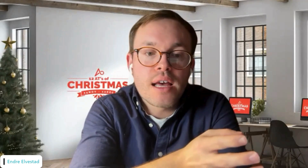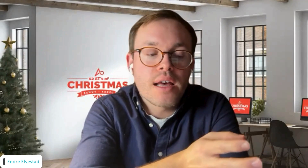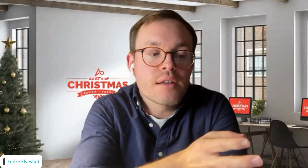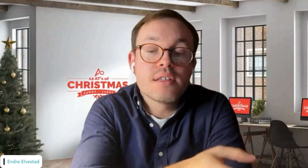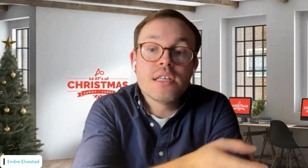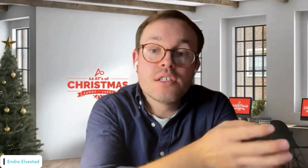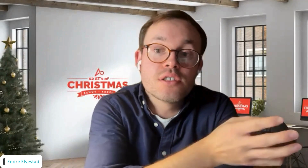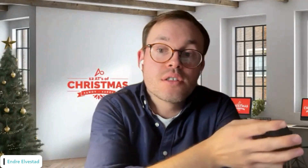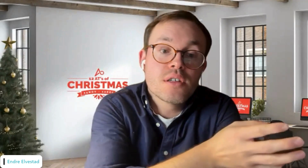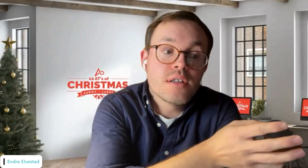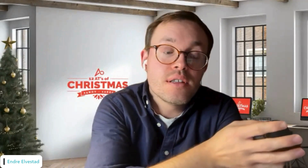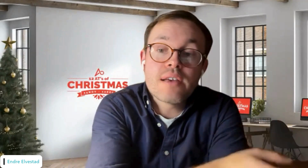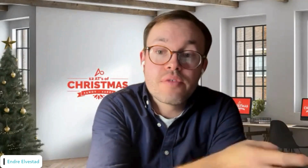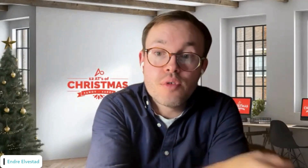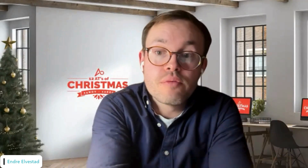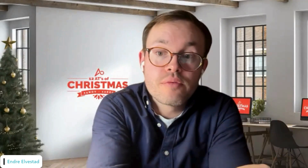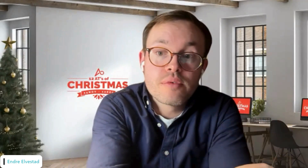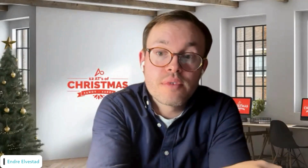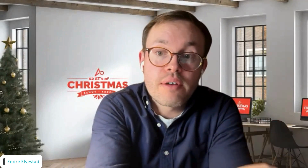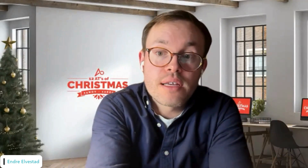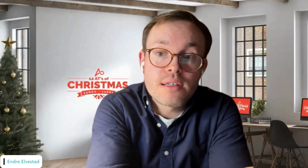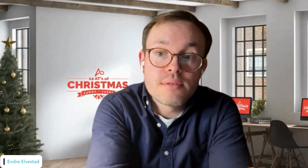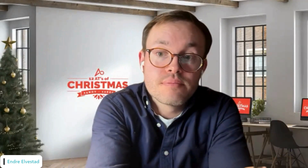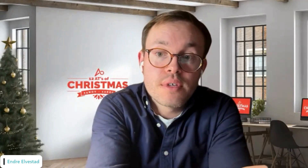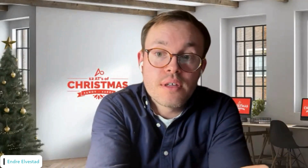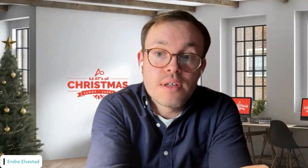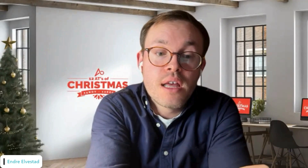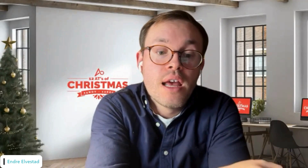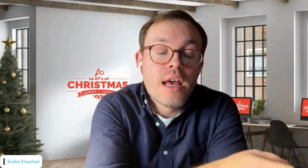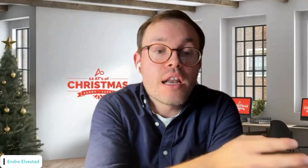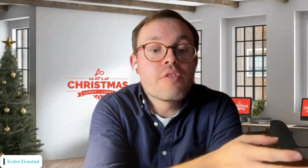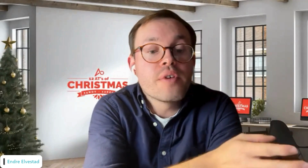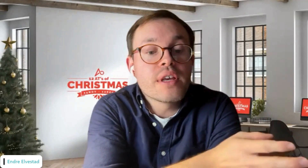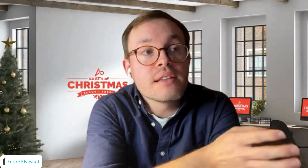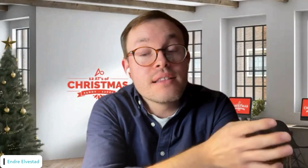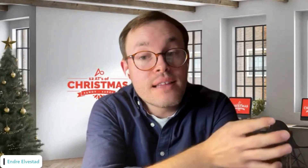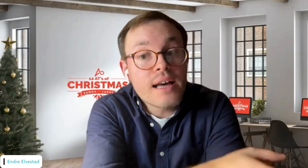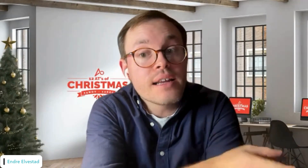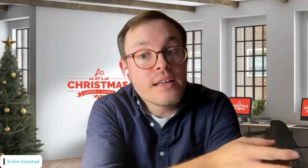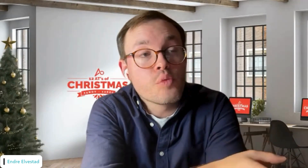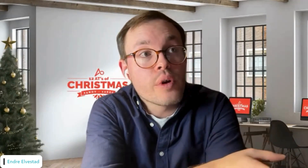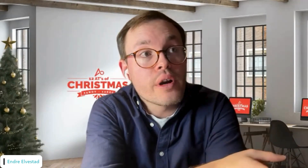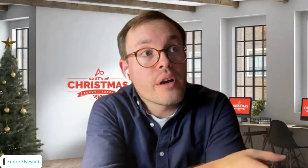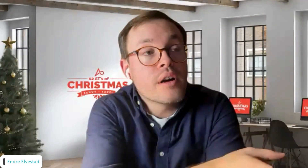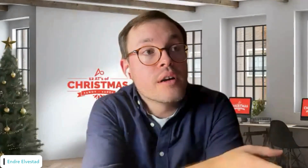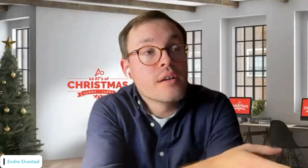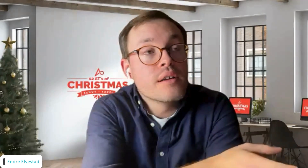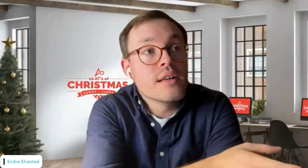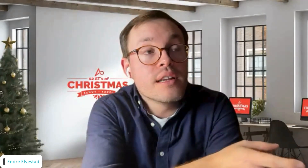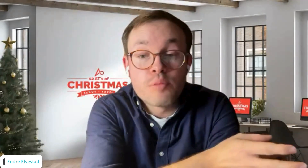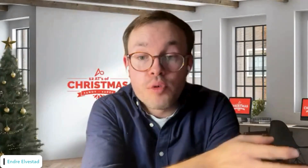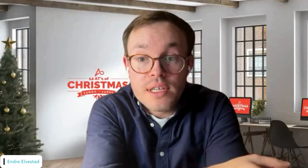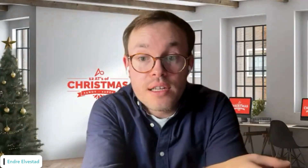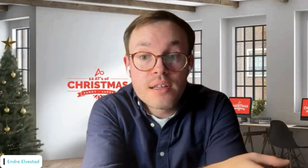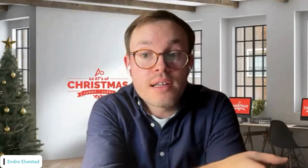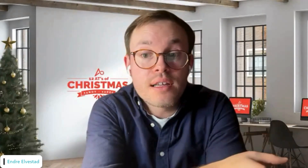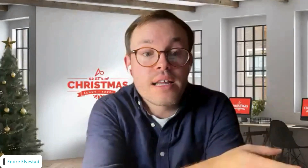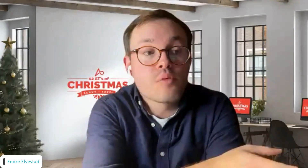that teach deaf youth directly. And I think that is where it is most needed, and that is where